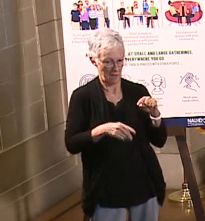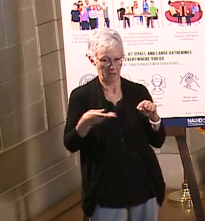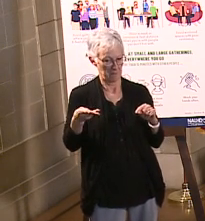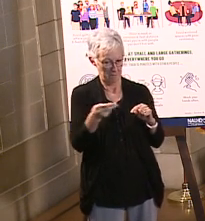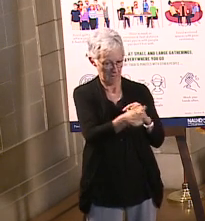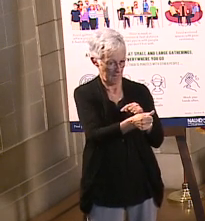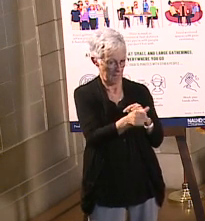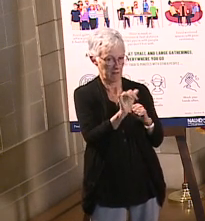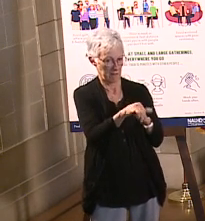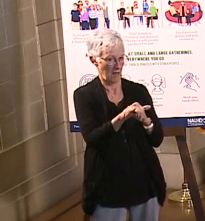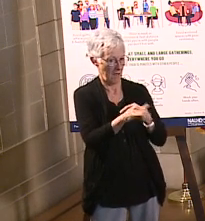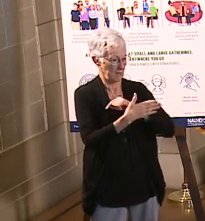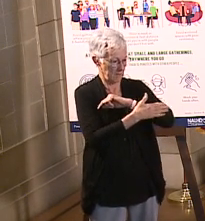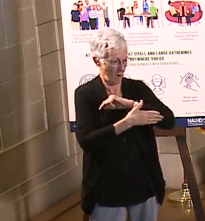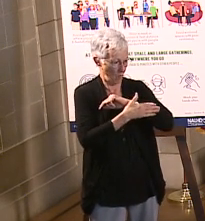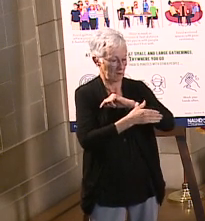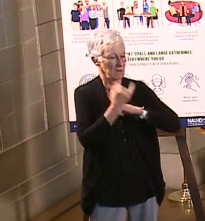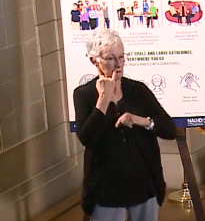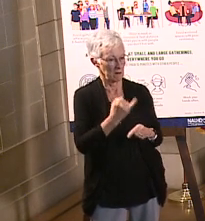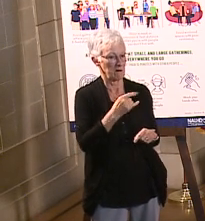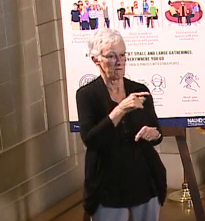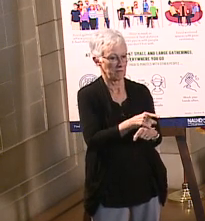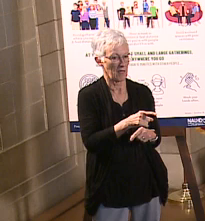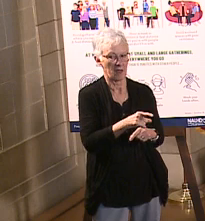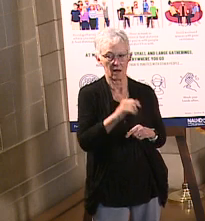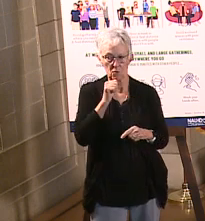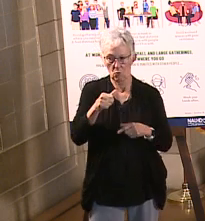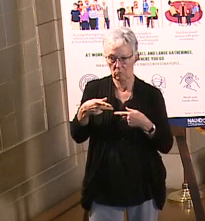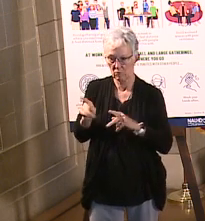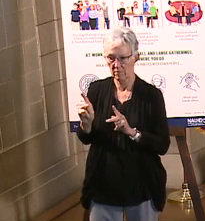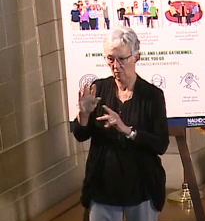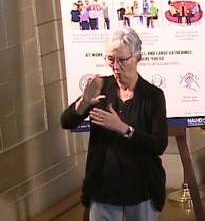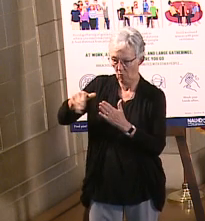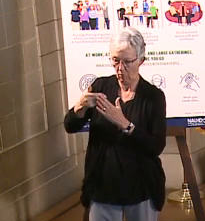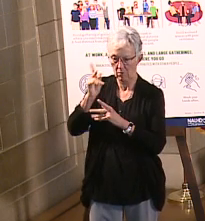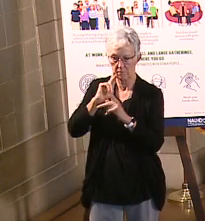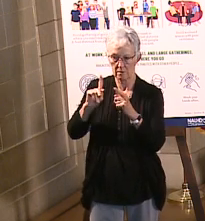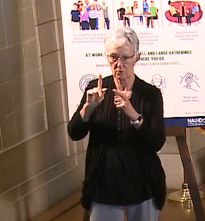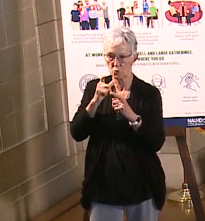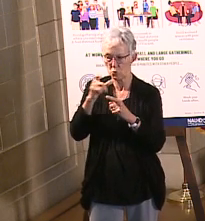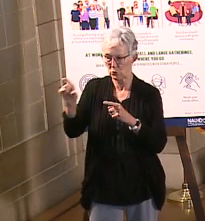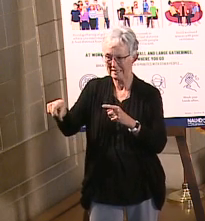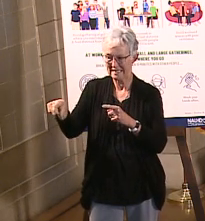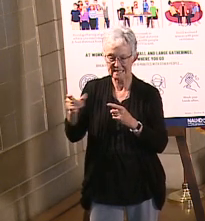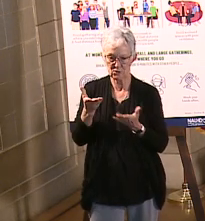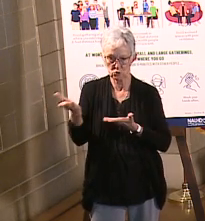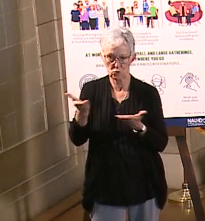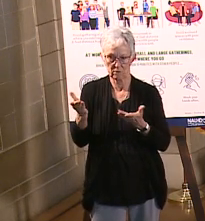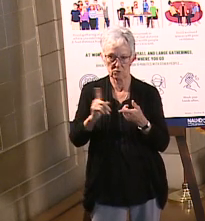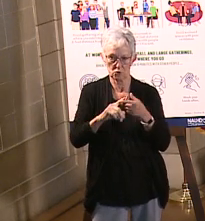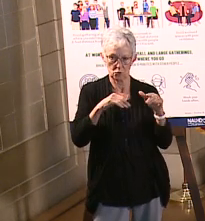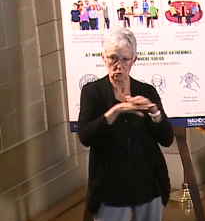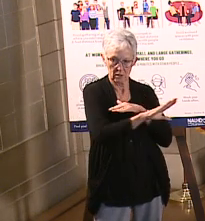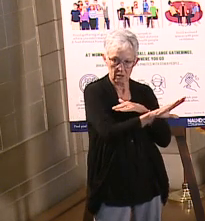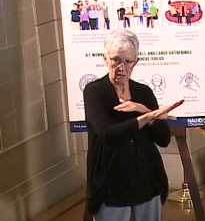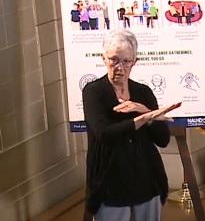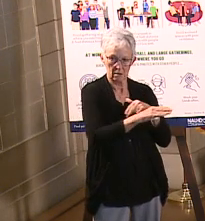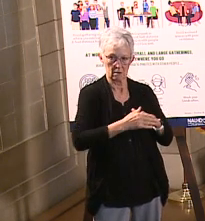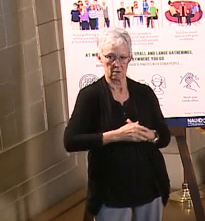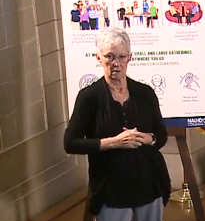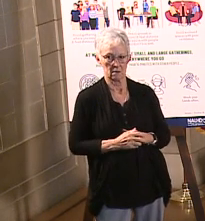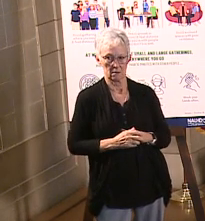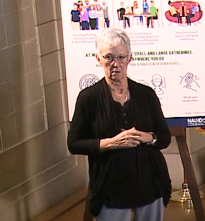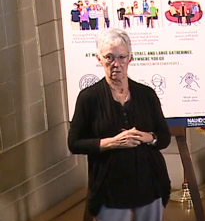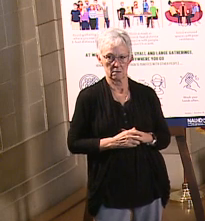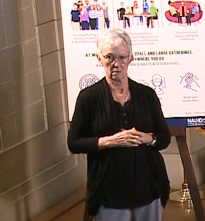regard to the May 31st numbers and the presumed payroll. When we asked you on November 10th and 12th, you said you weren't